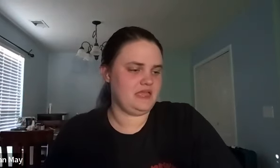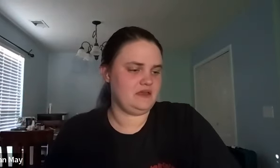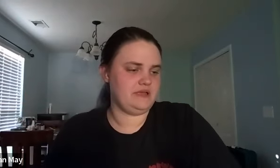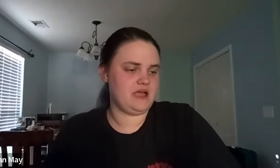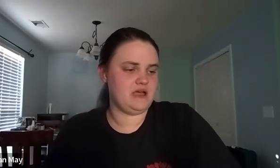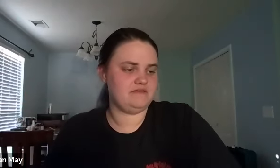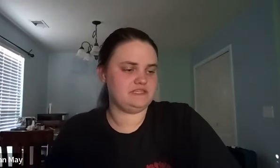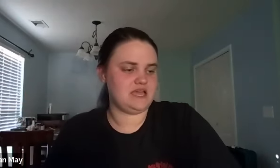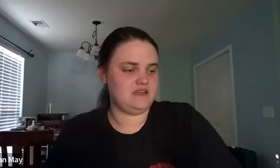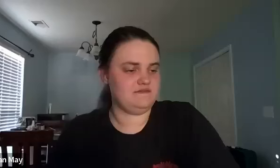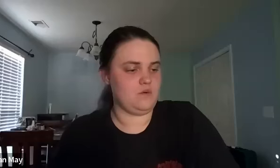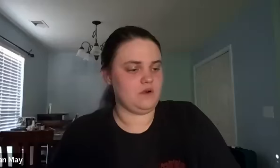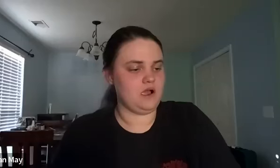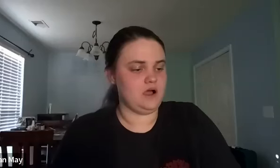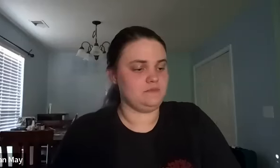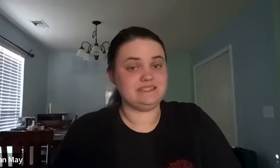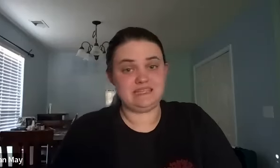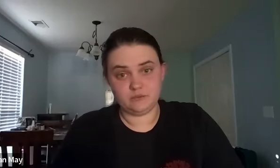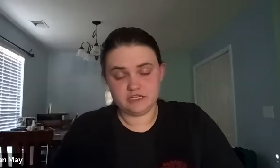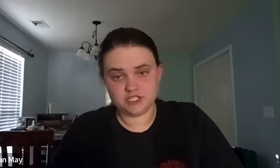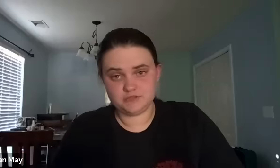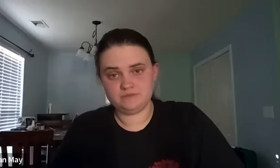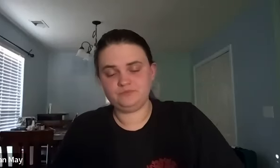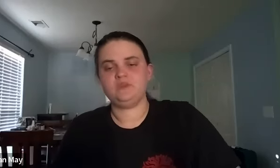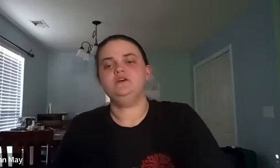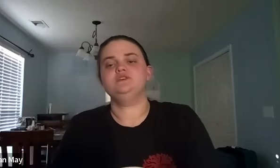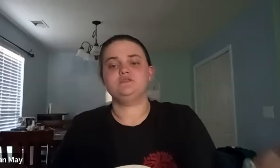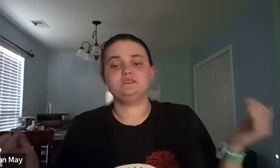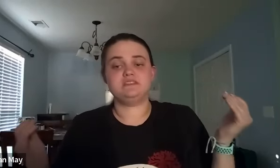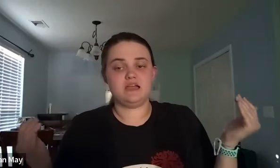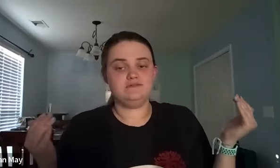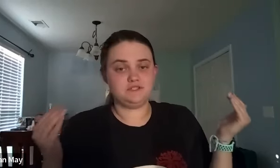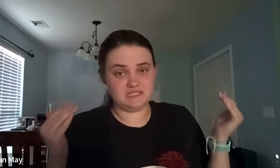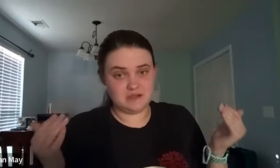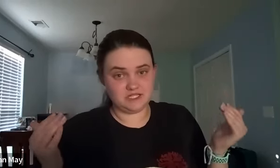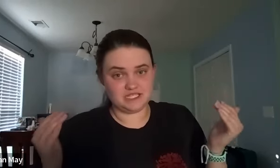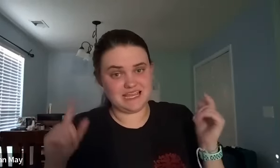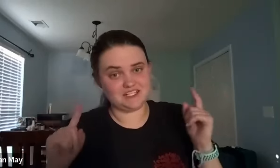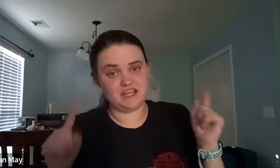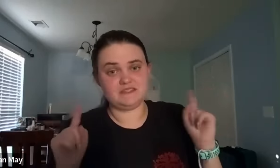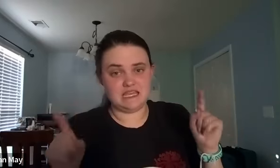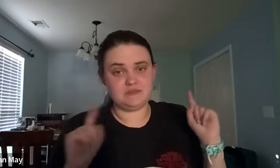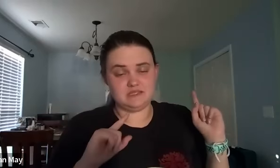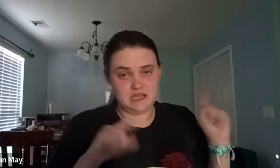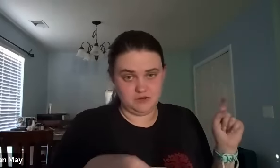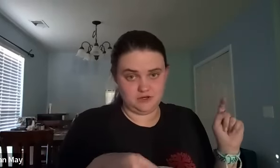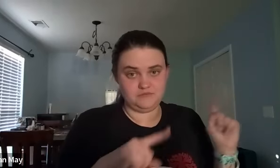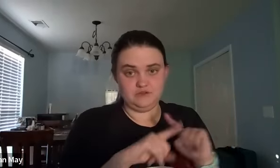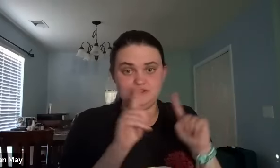Then we have the sign for sandwich. So the sign for sandwich is actually not the same as hamburger. Those are